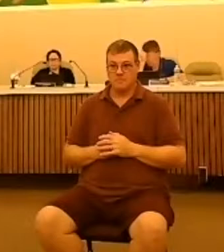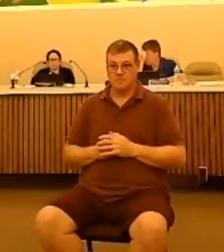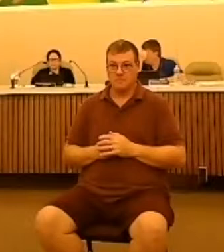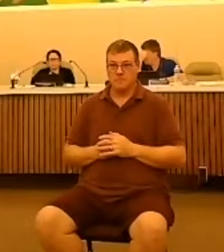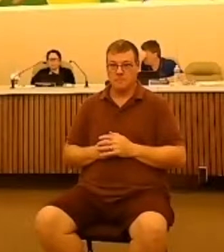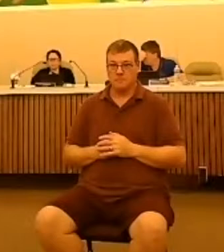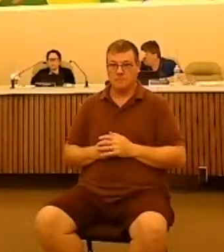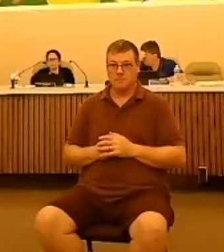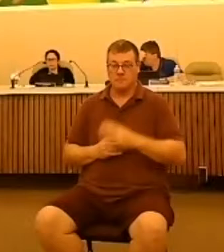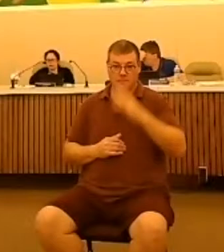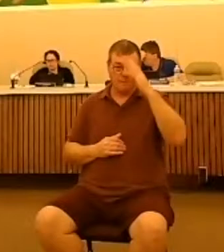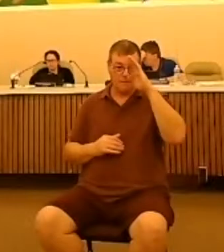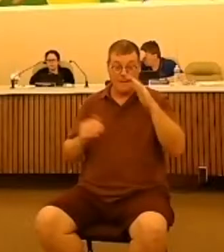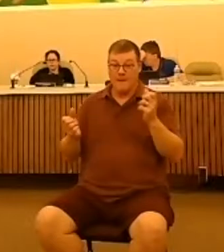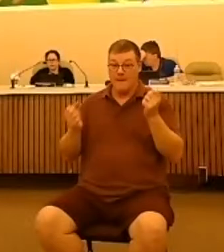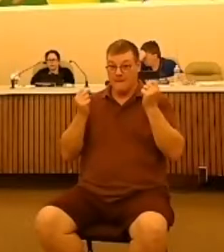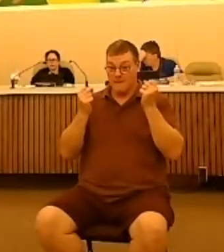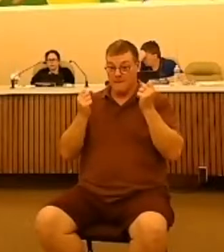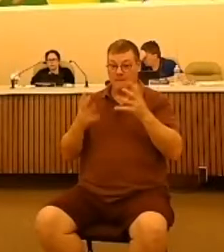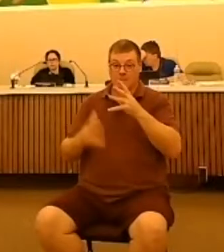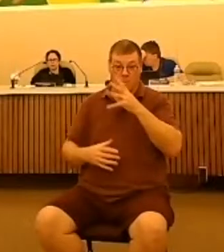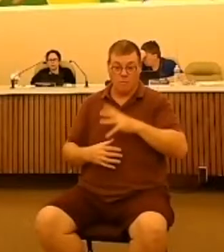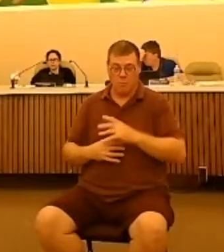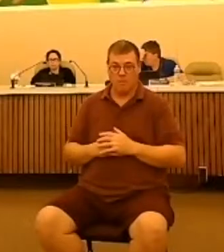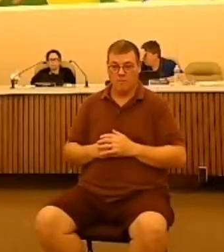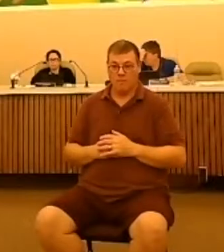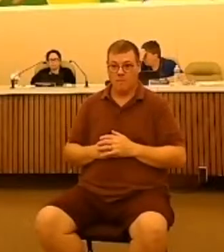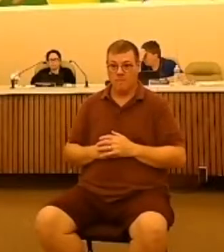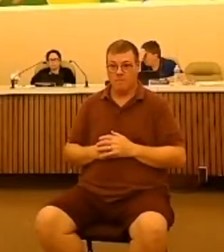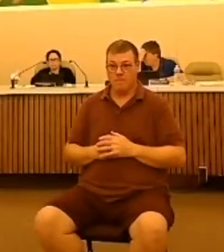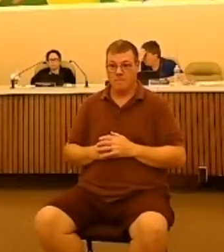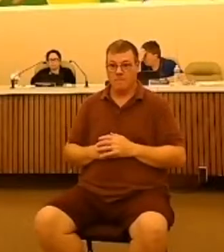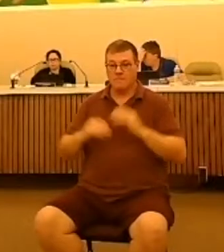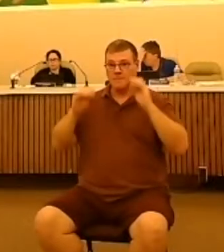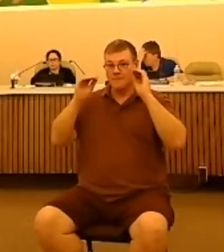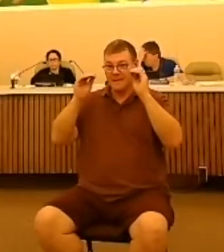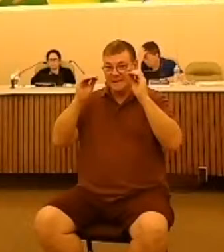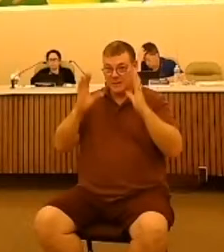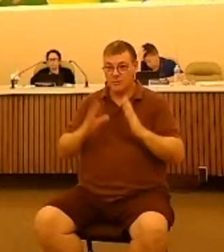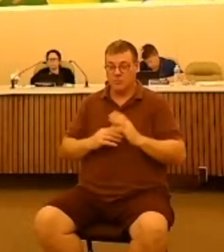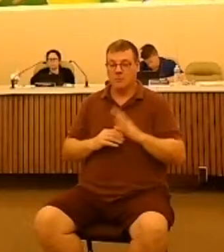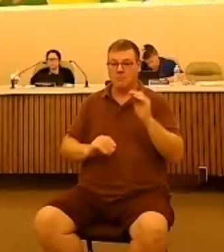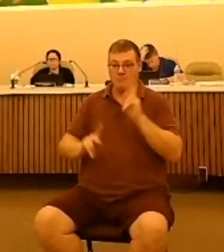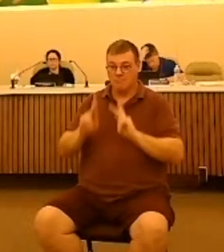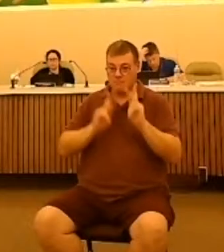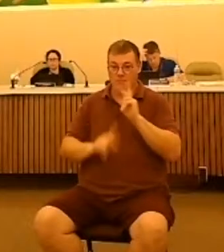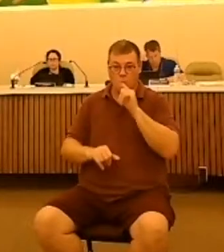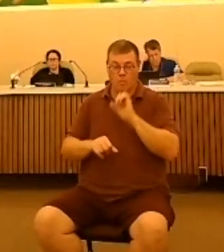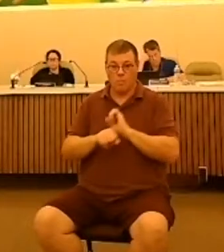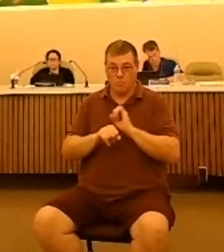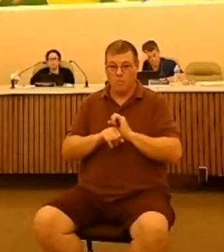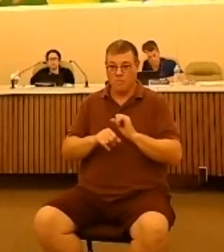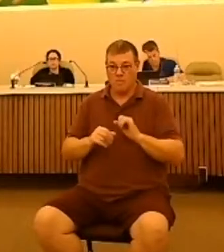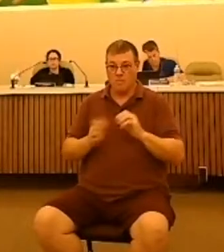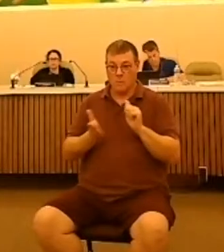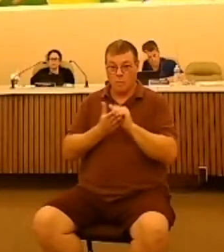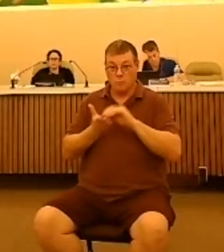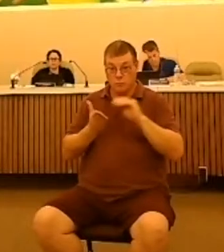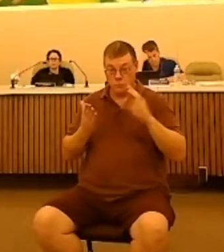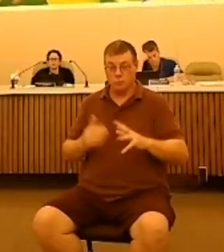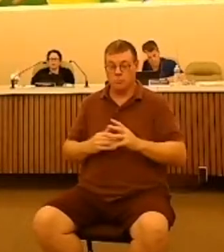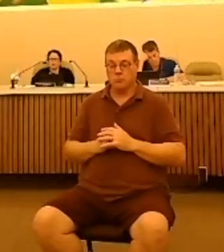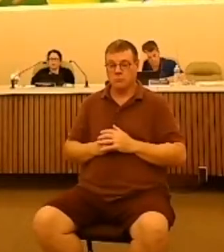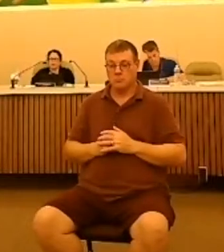I know many women, a lot of teachers and people that work, students